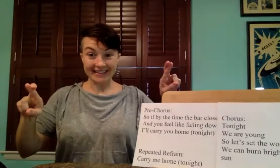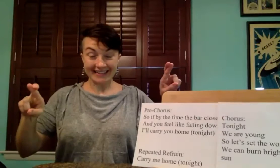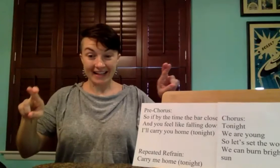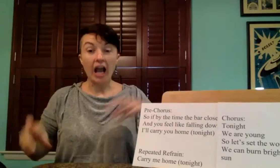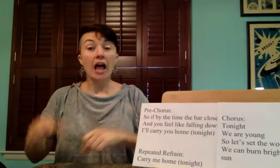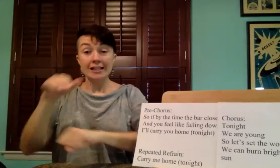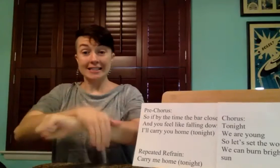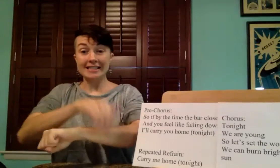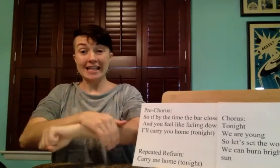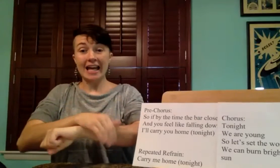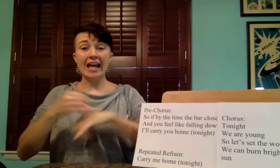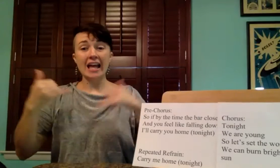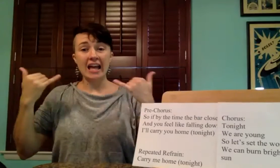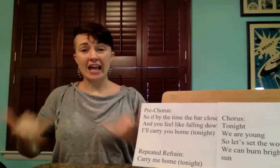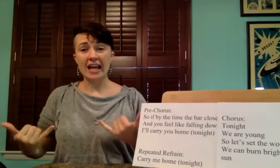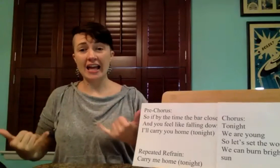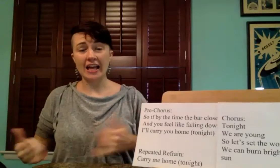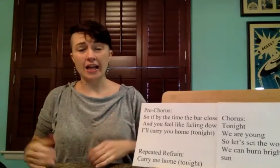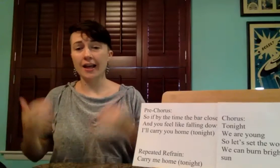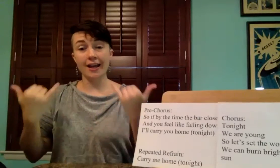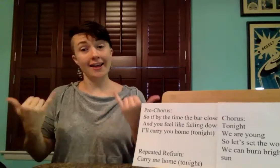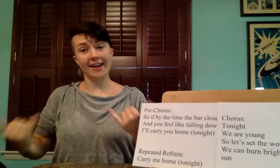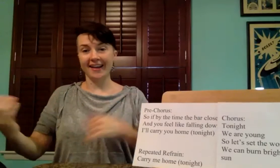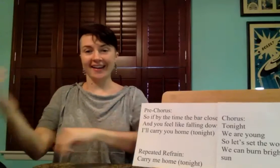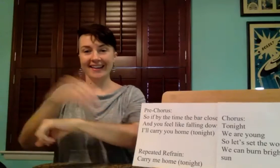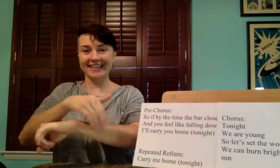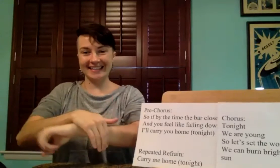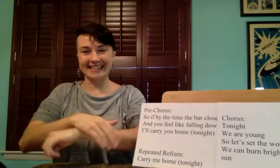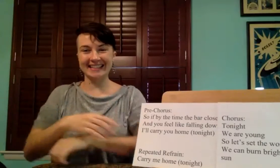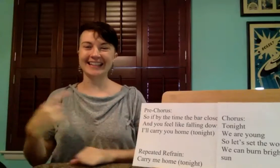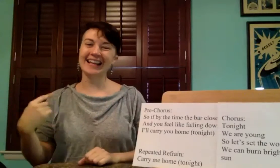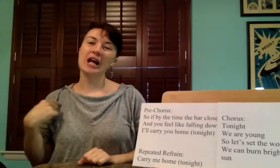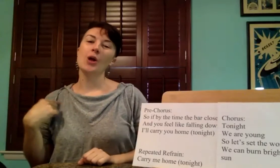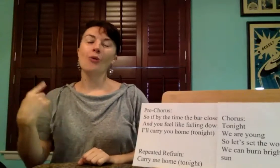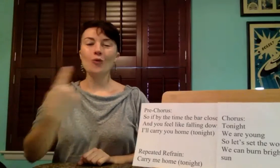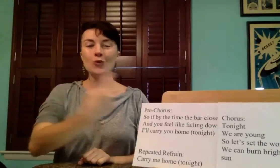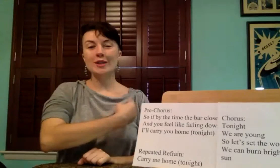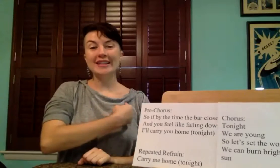home tonight. We